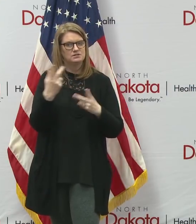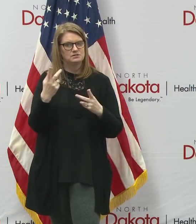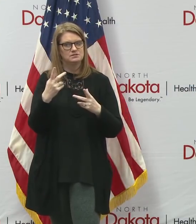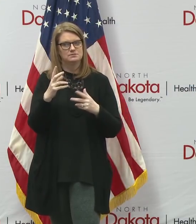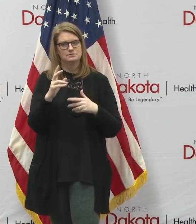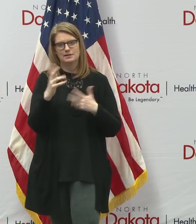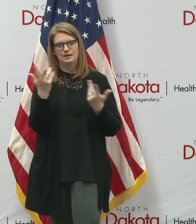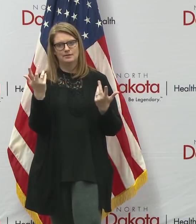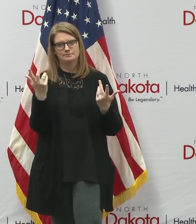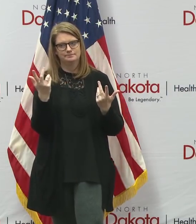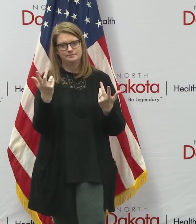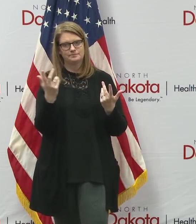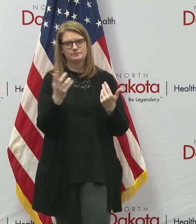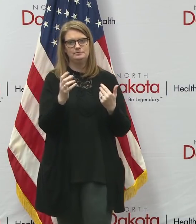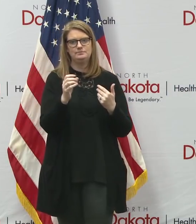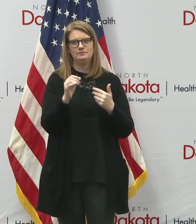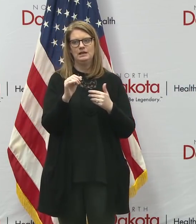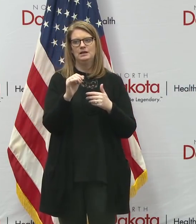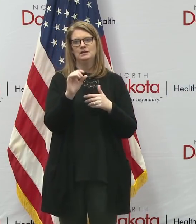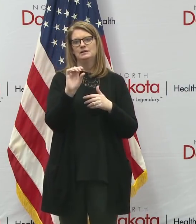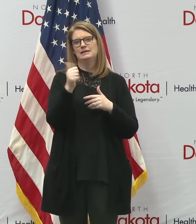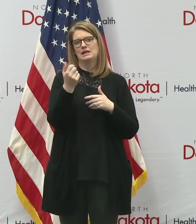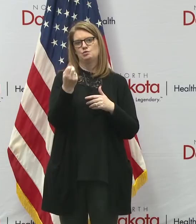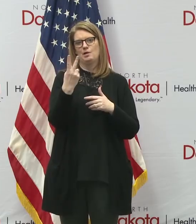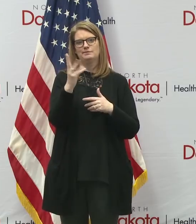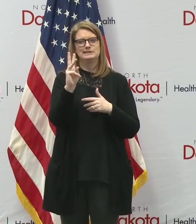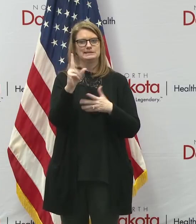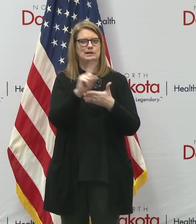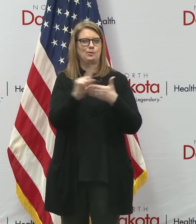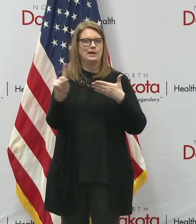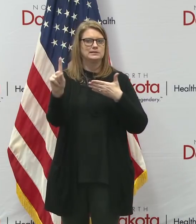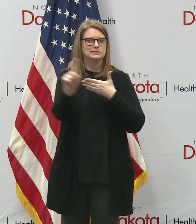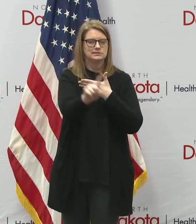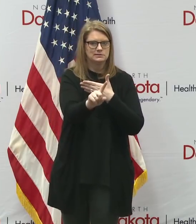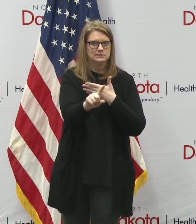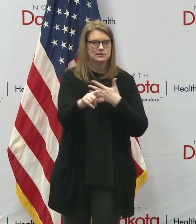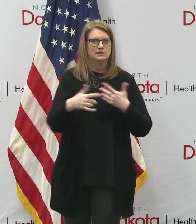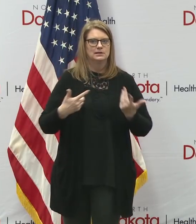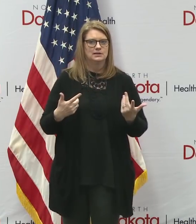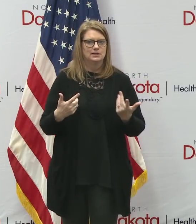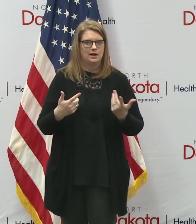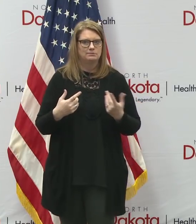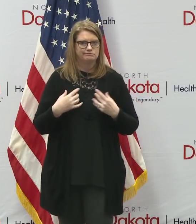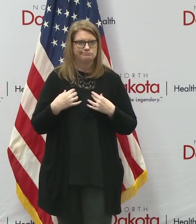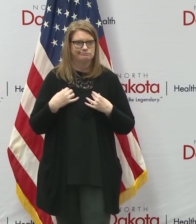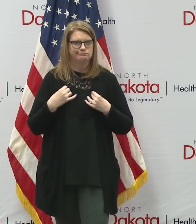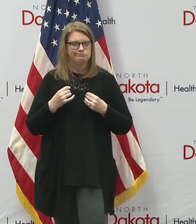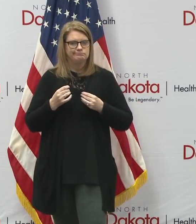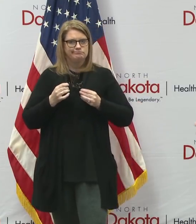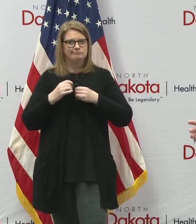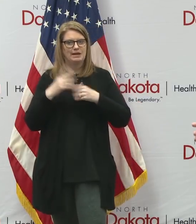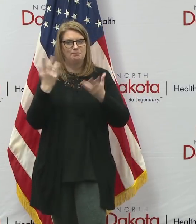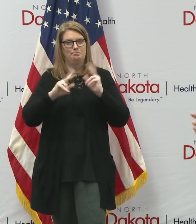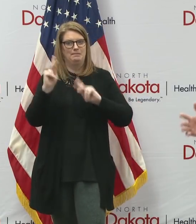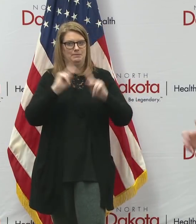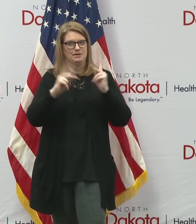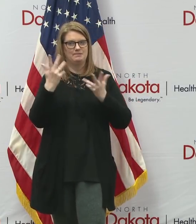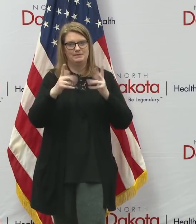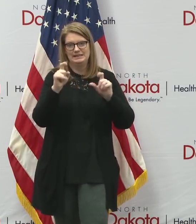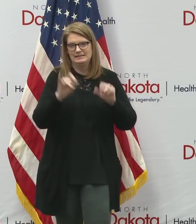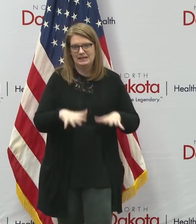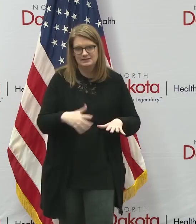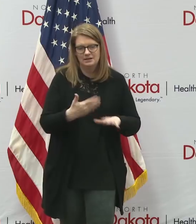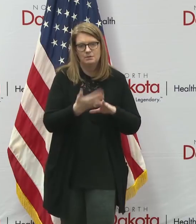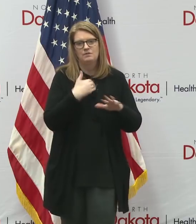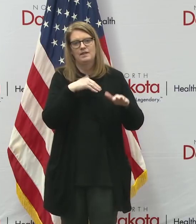10, 12, 16 weeks from now. When you have a pandemic, there's going to be, people may be getting tested before they go back to